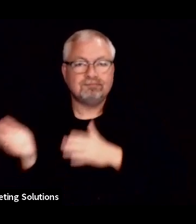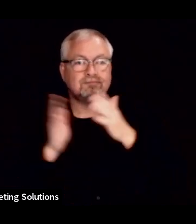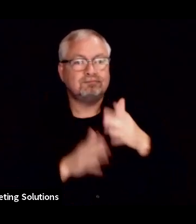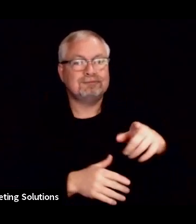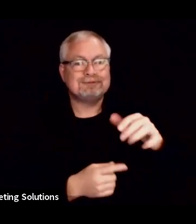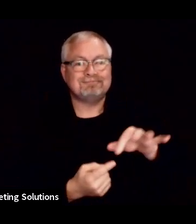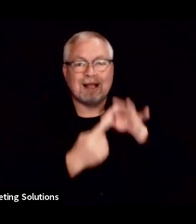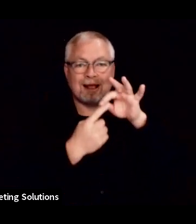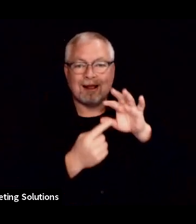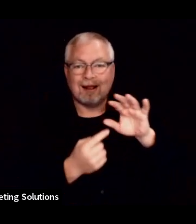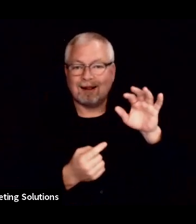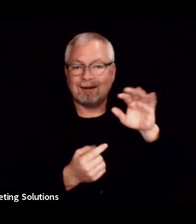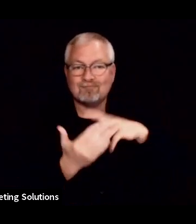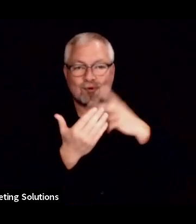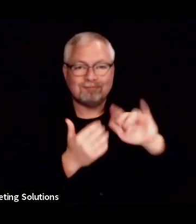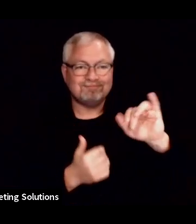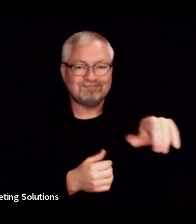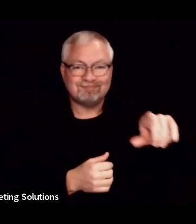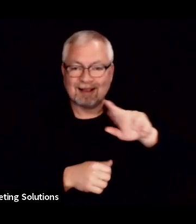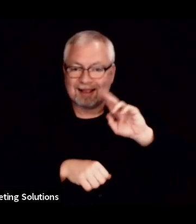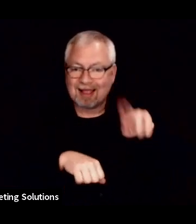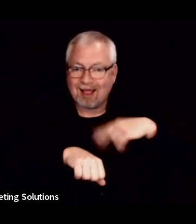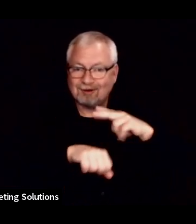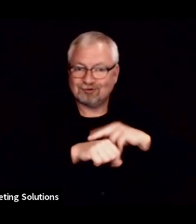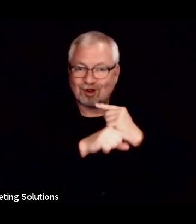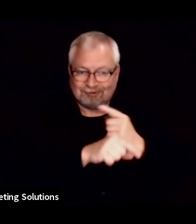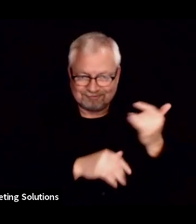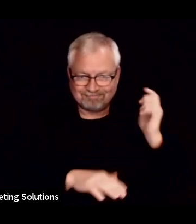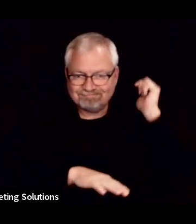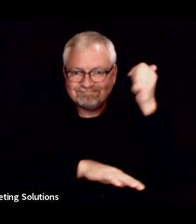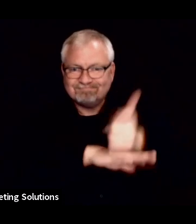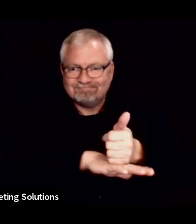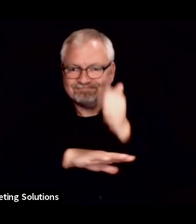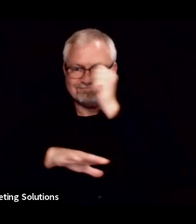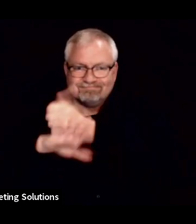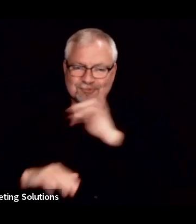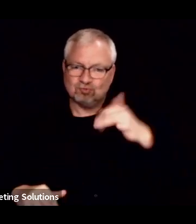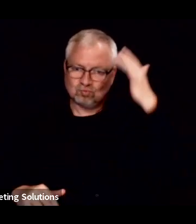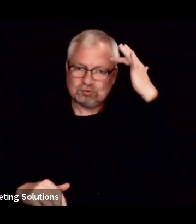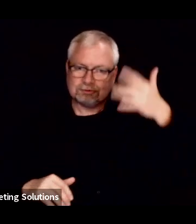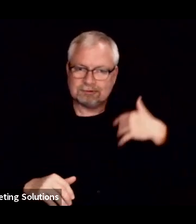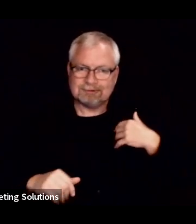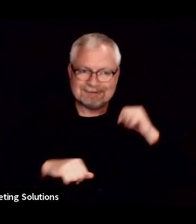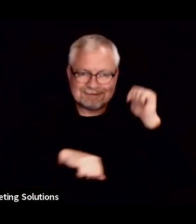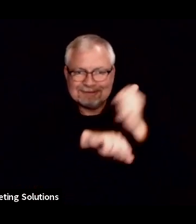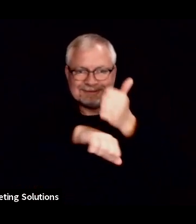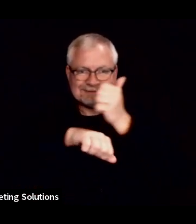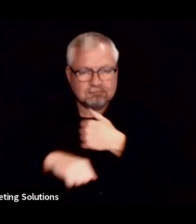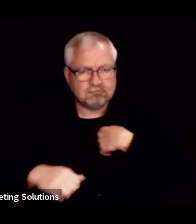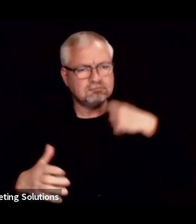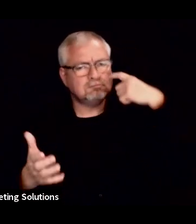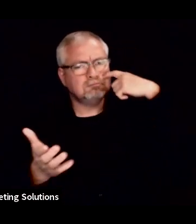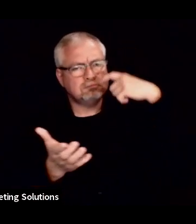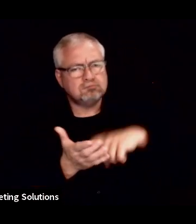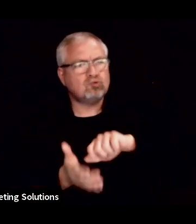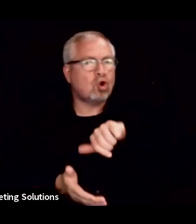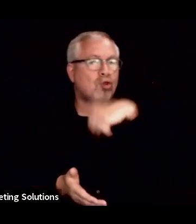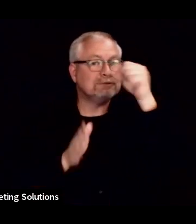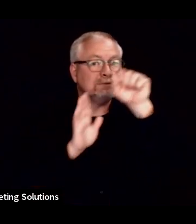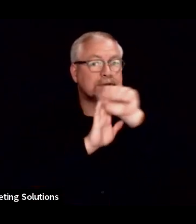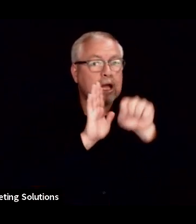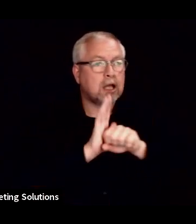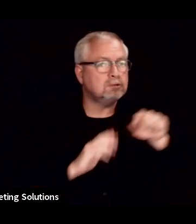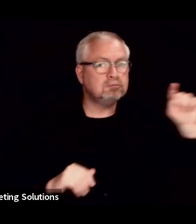from other states that having some sites not connected to healthcare facilities is a good